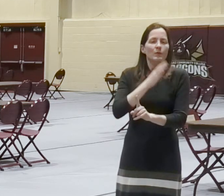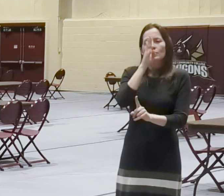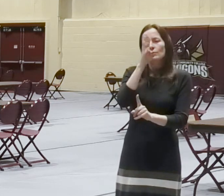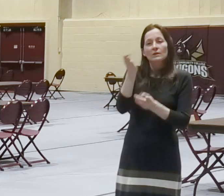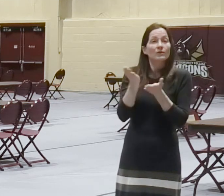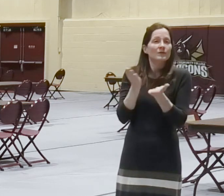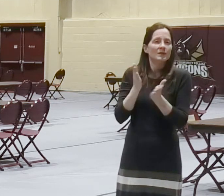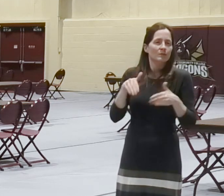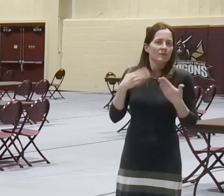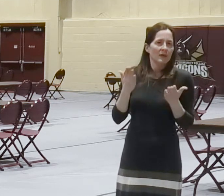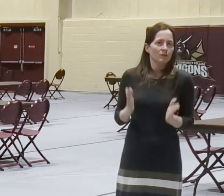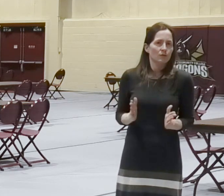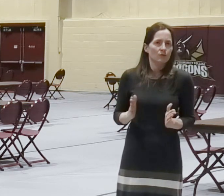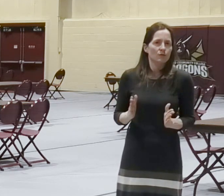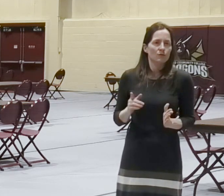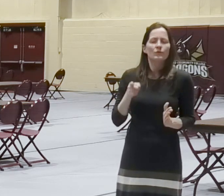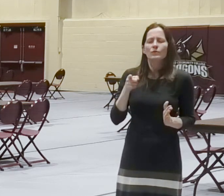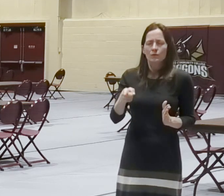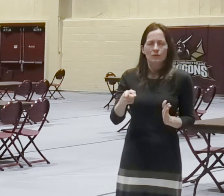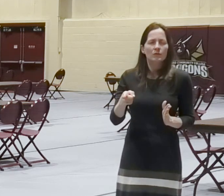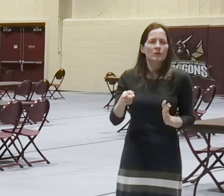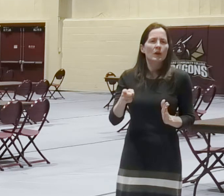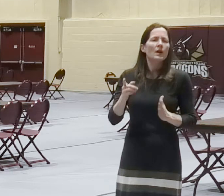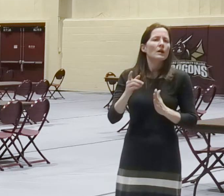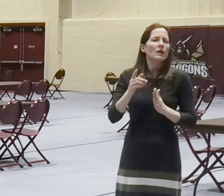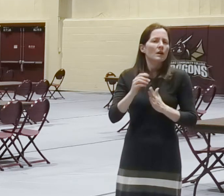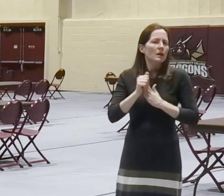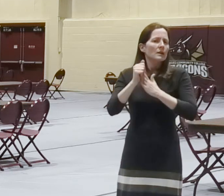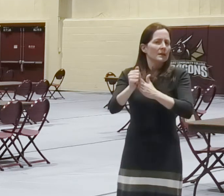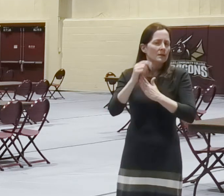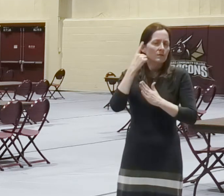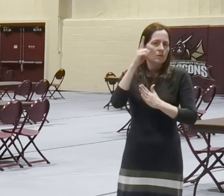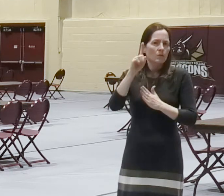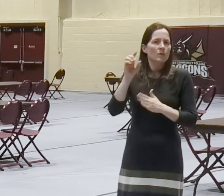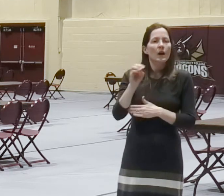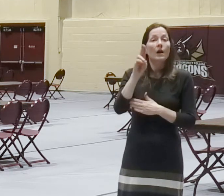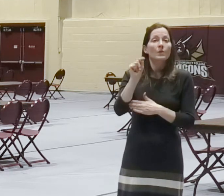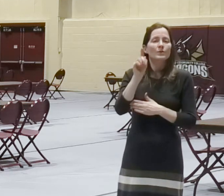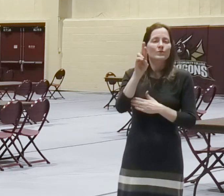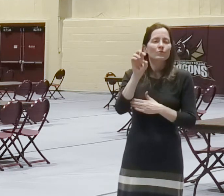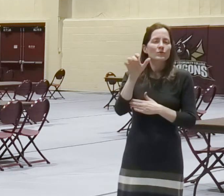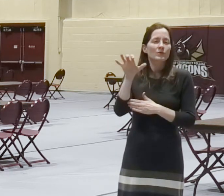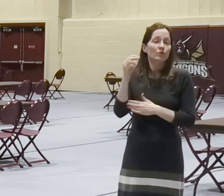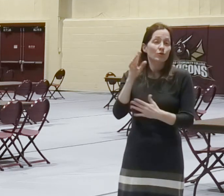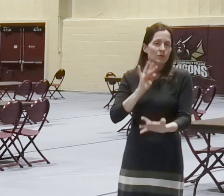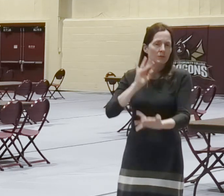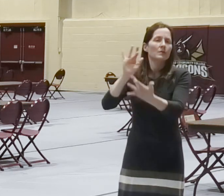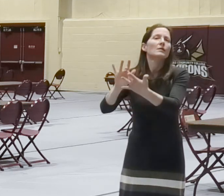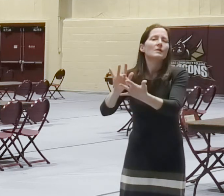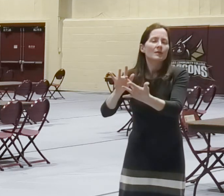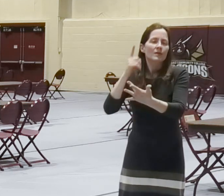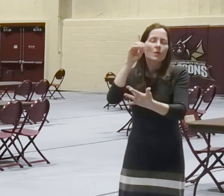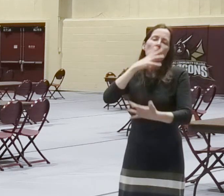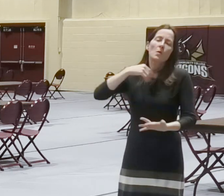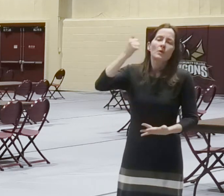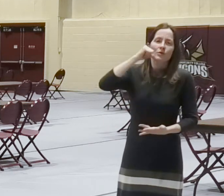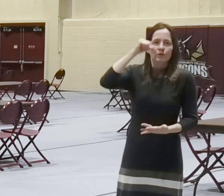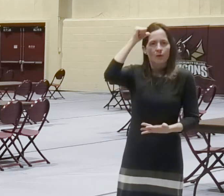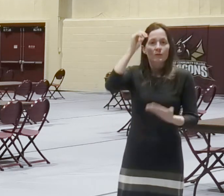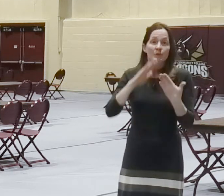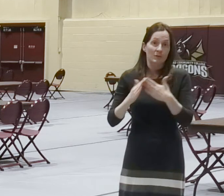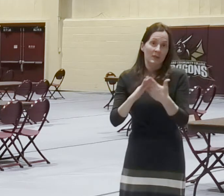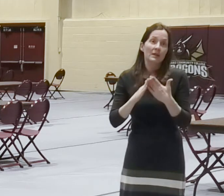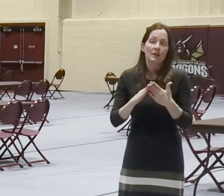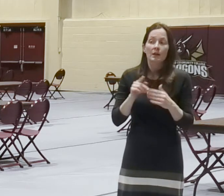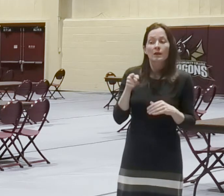and outreach lead in the department for our older adult community. The office has